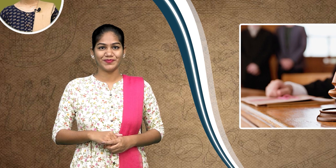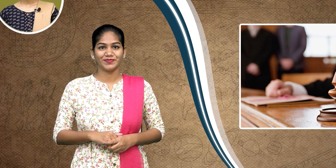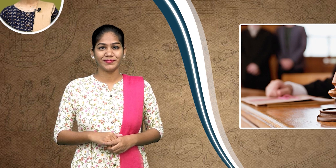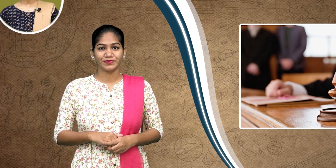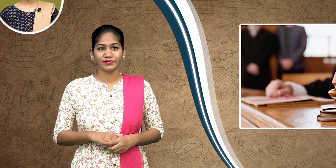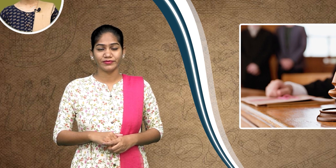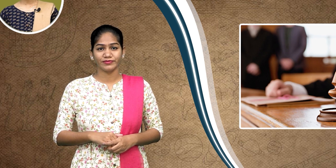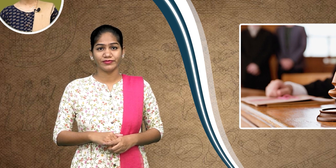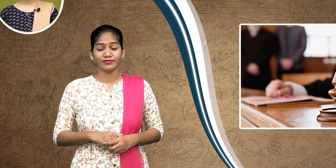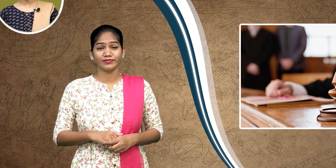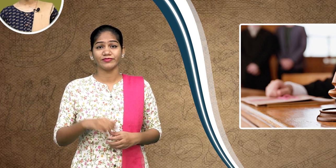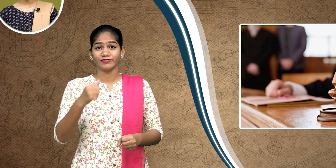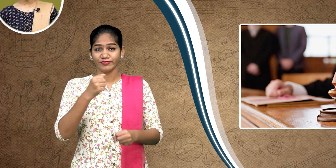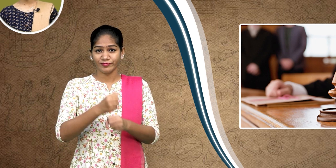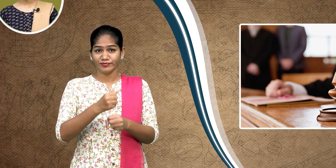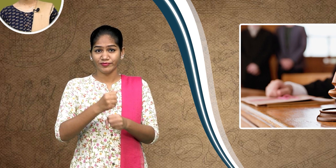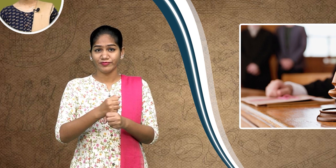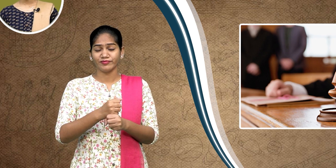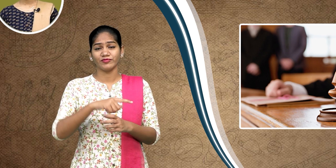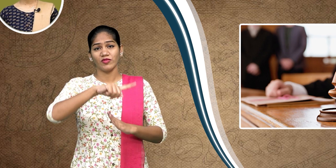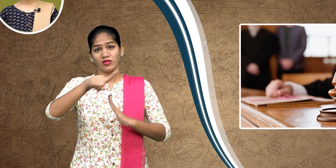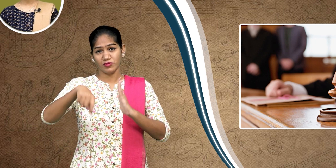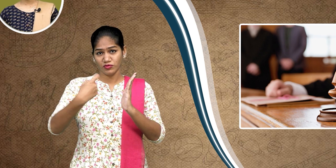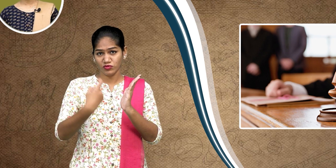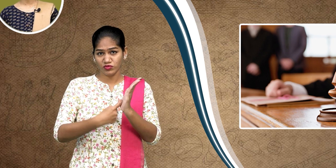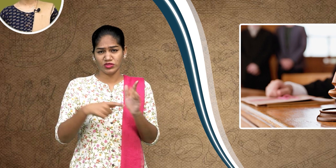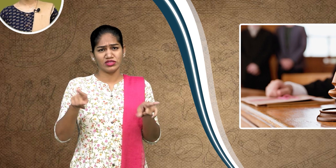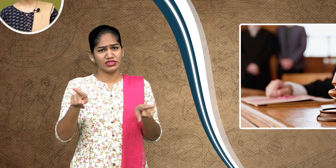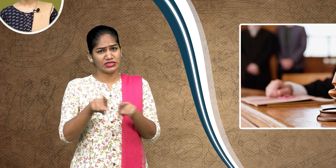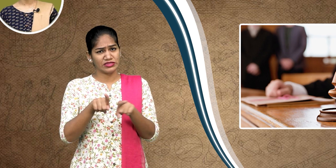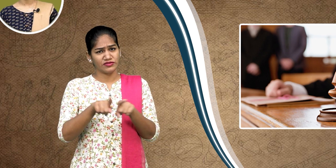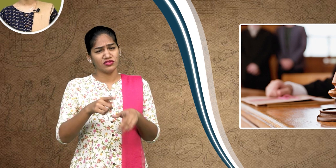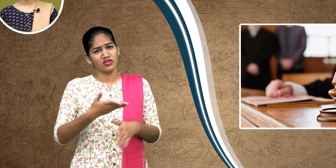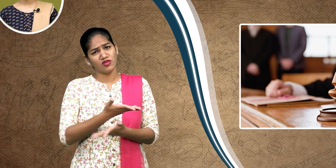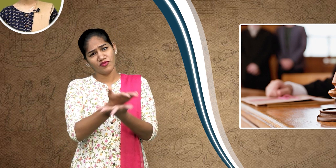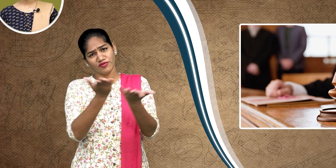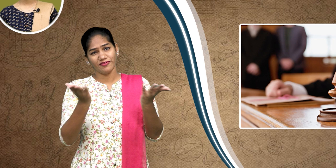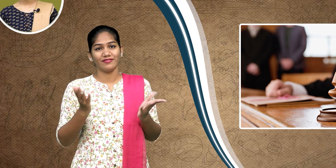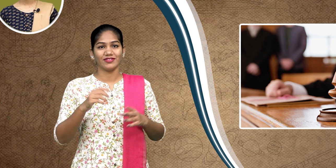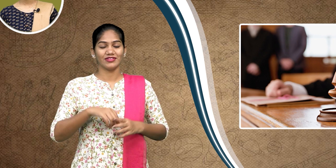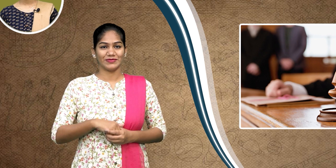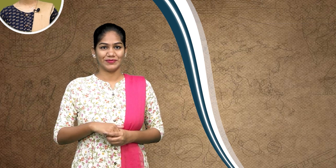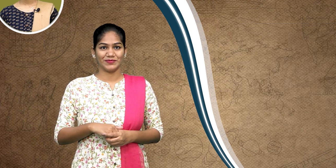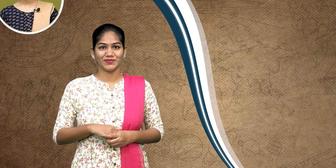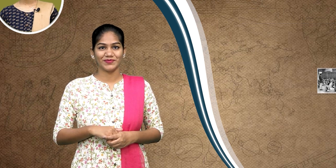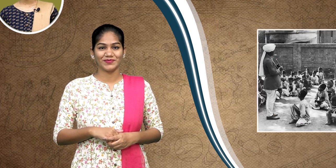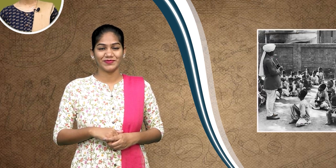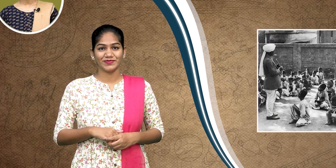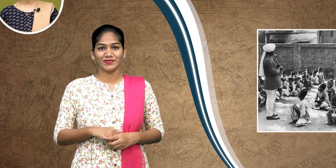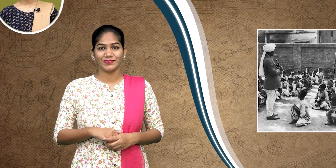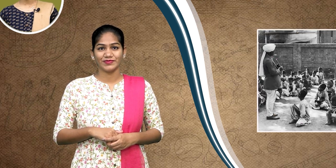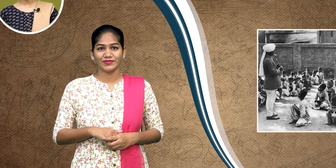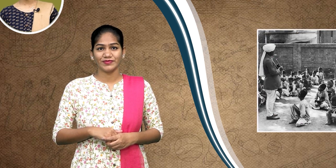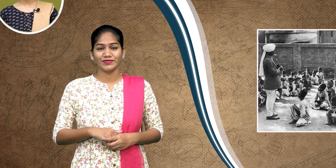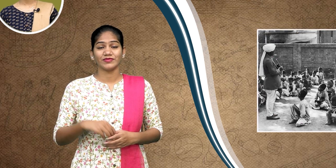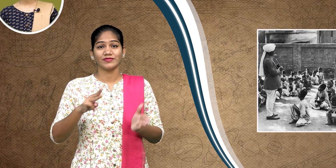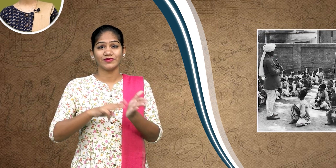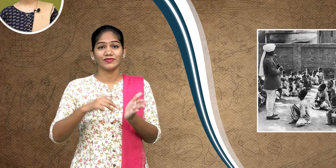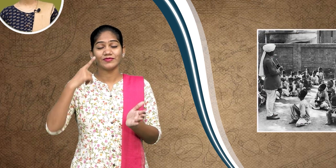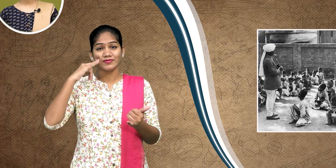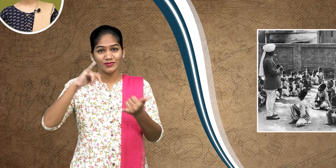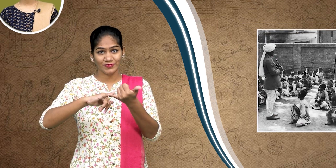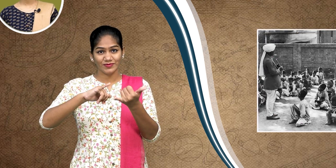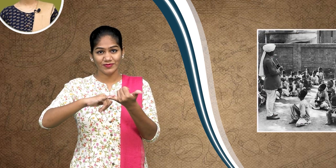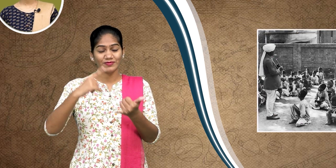The government policies were the same for everyone. the missionaries